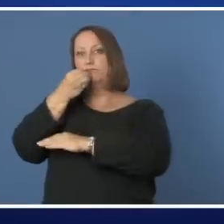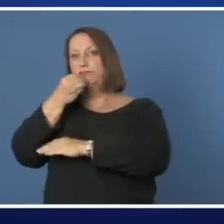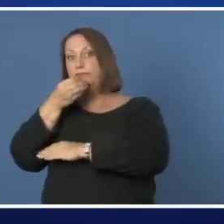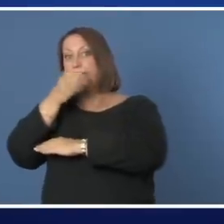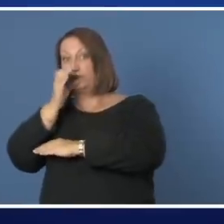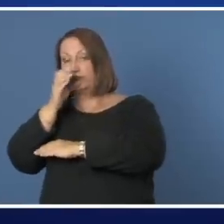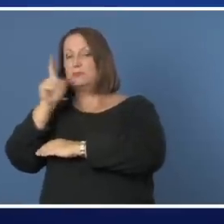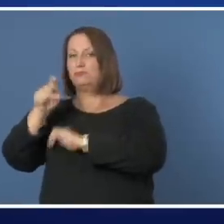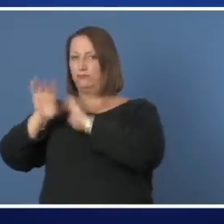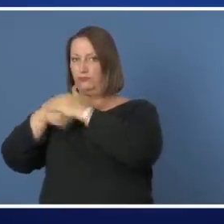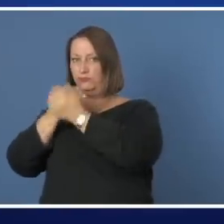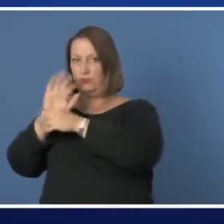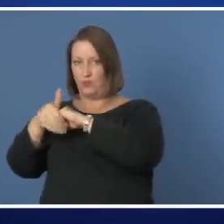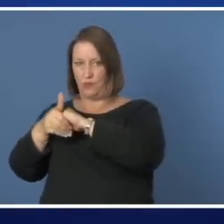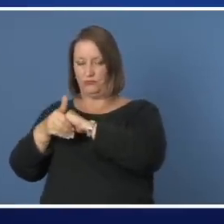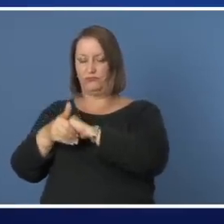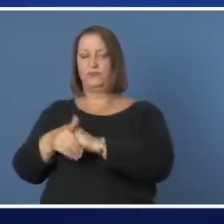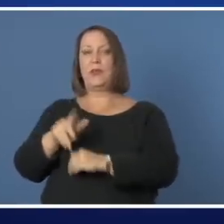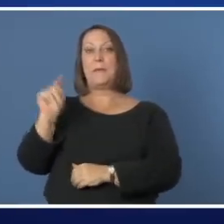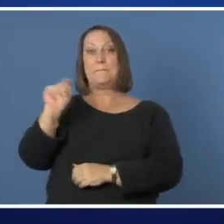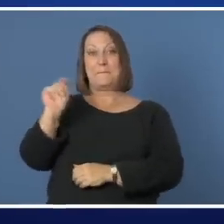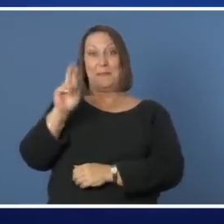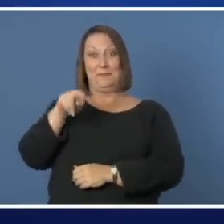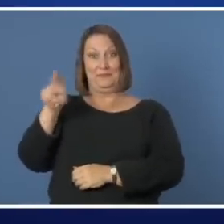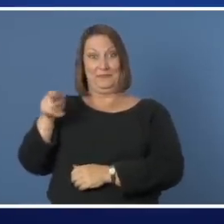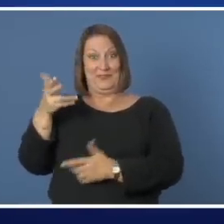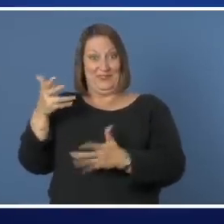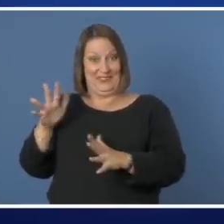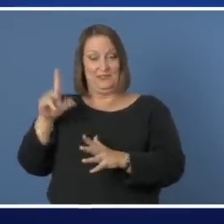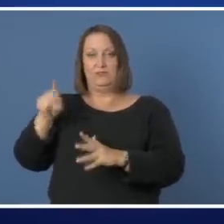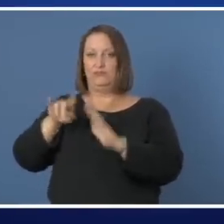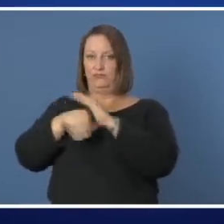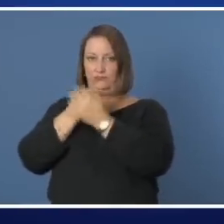after using the bathroom facilities